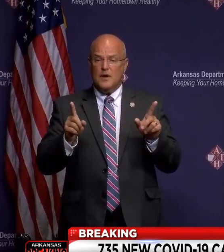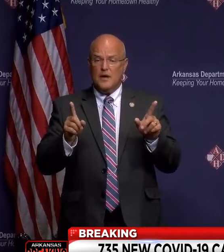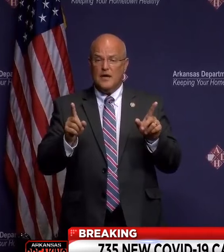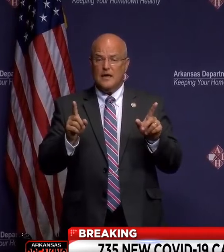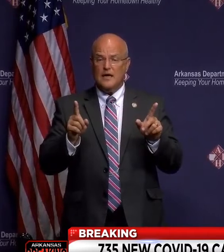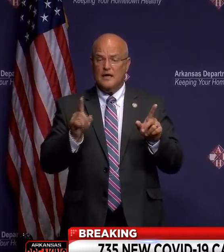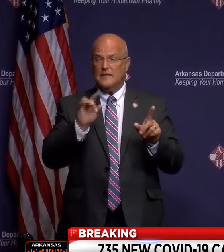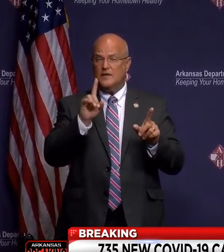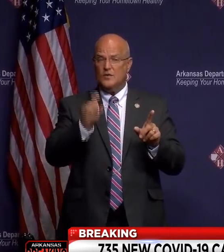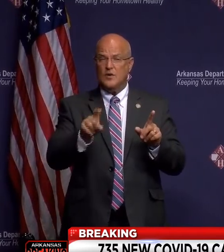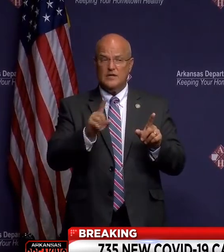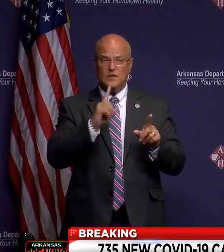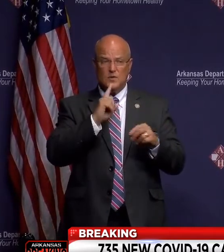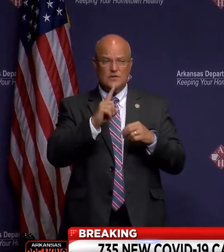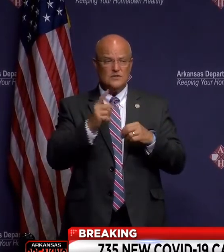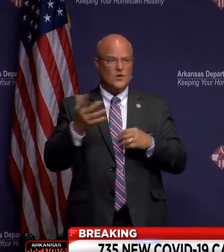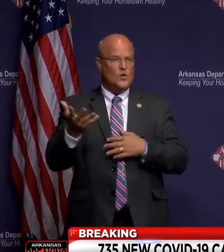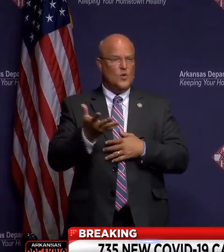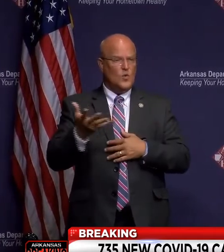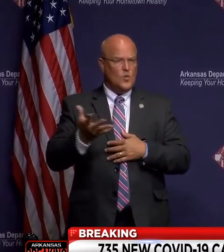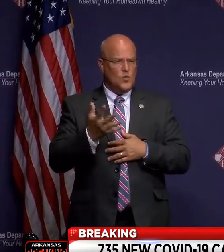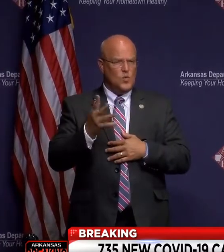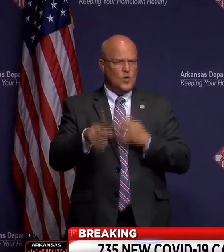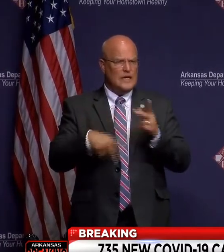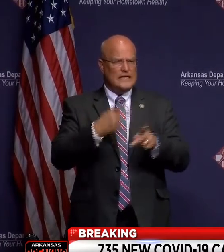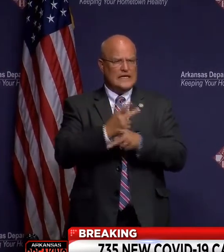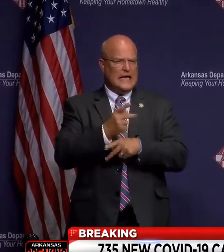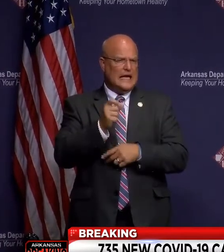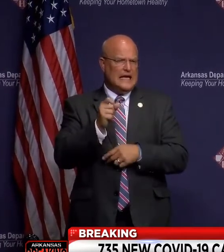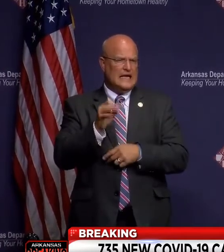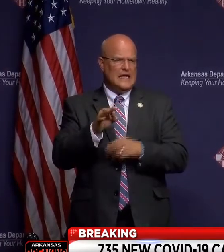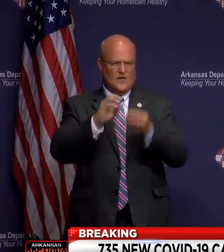was what sort